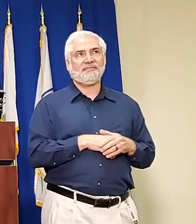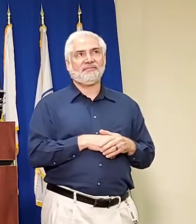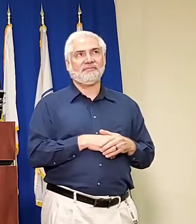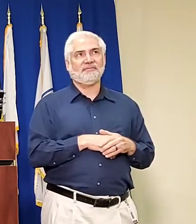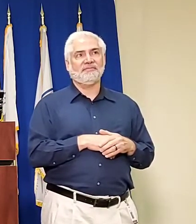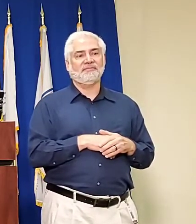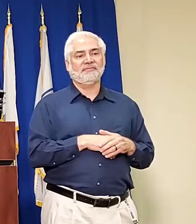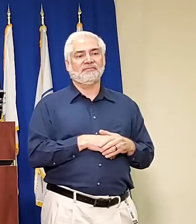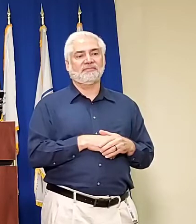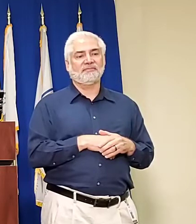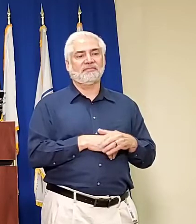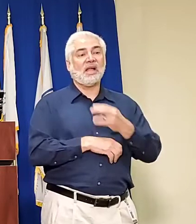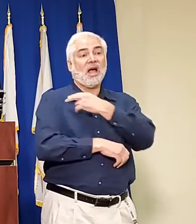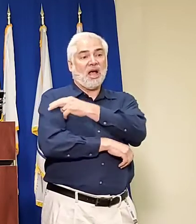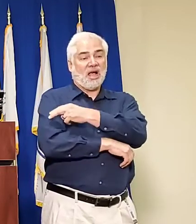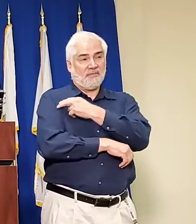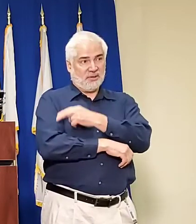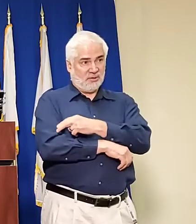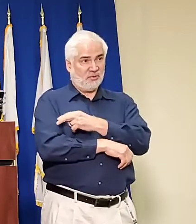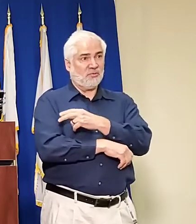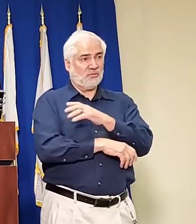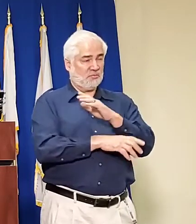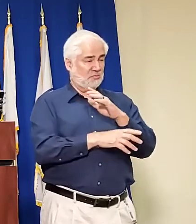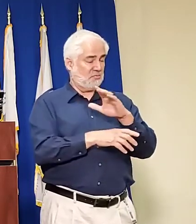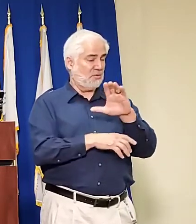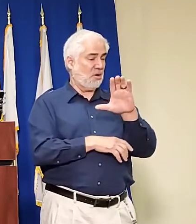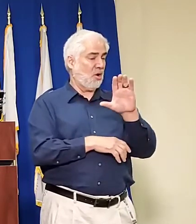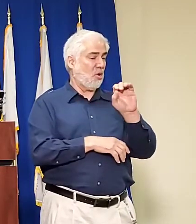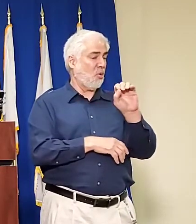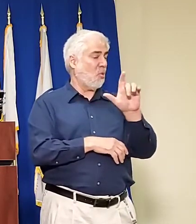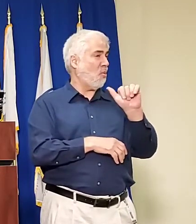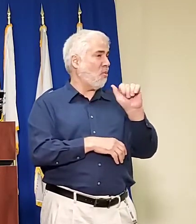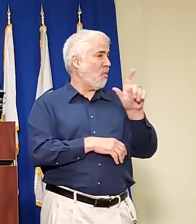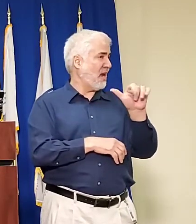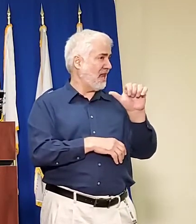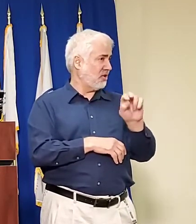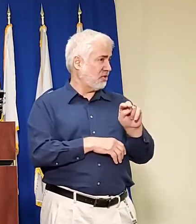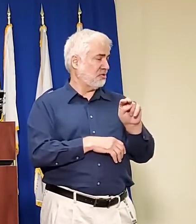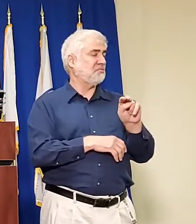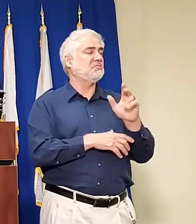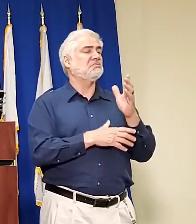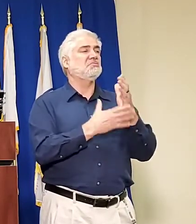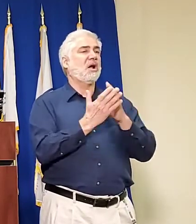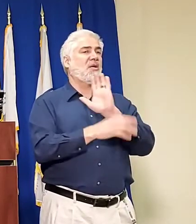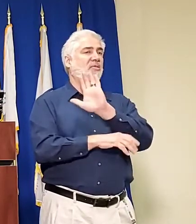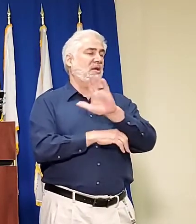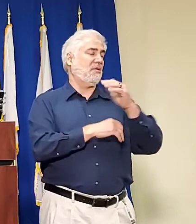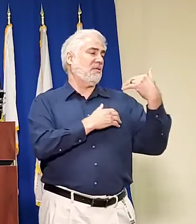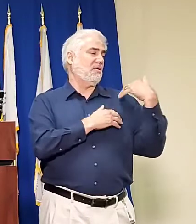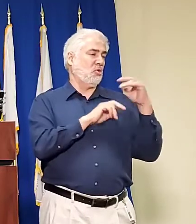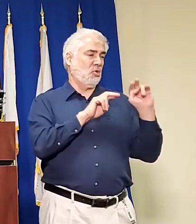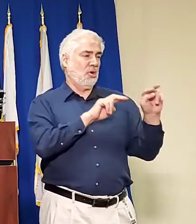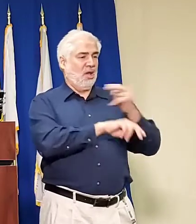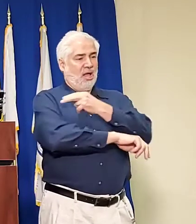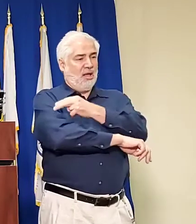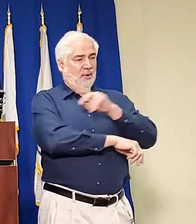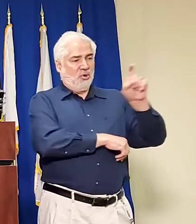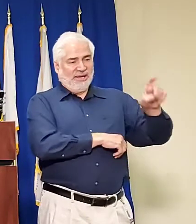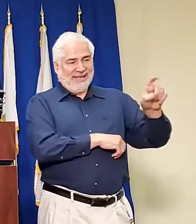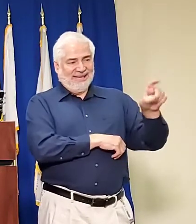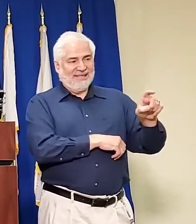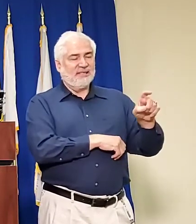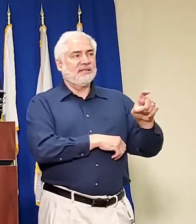Regional Hospital Coalition is not only to look at hospital needs, but also if those hospitals have a high